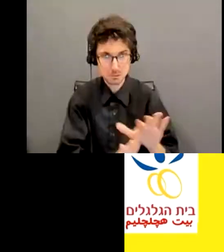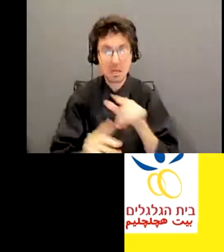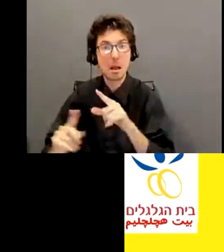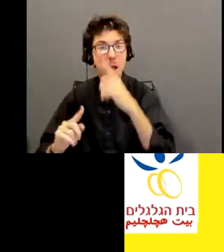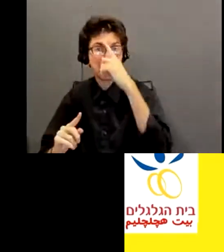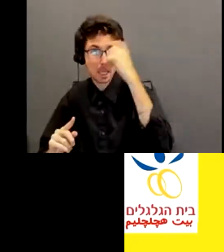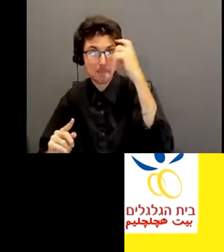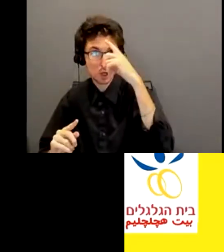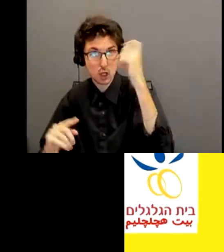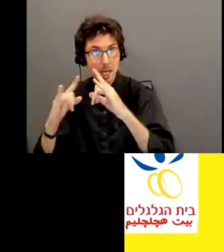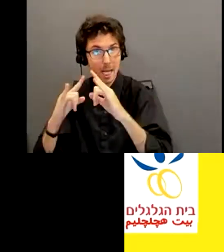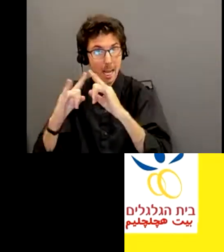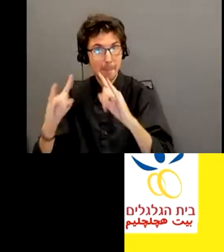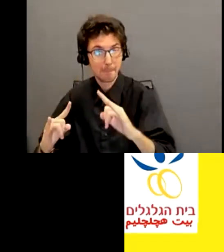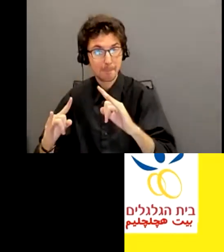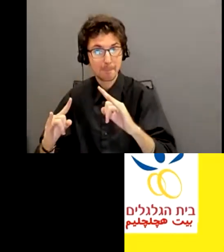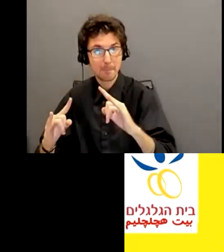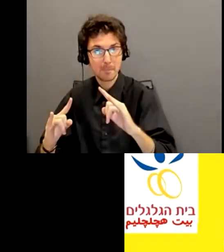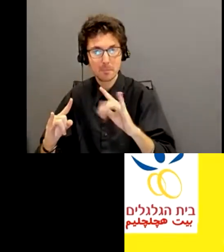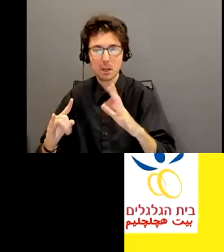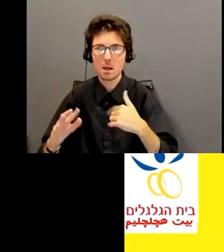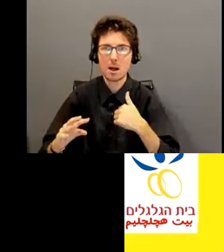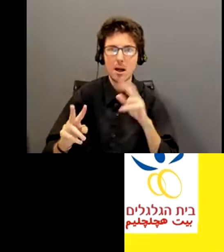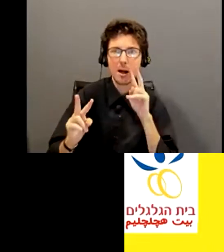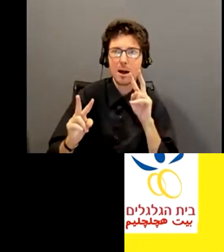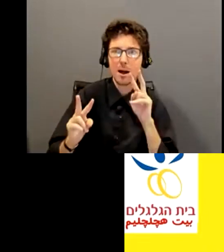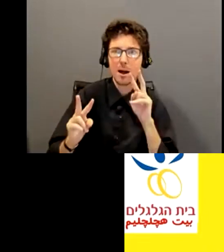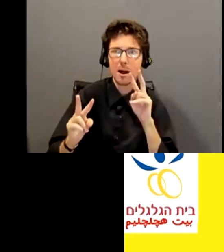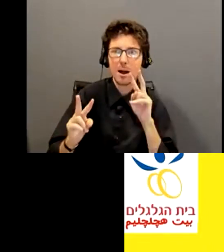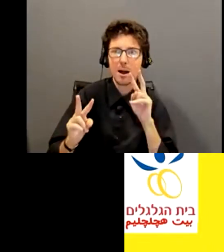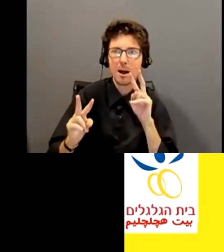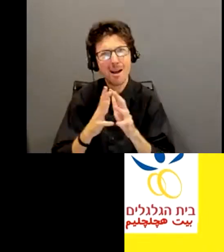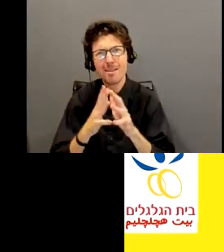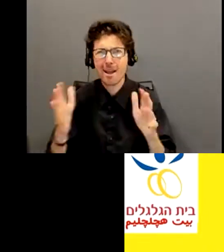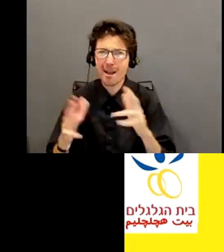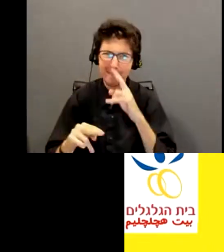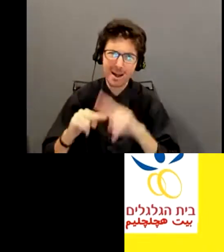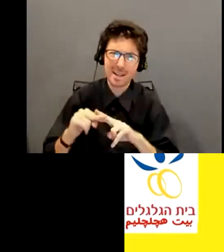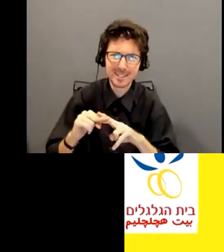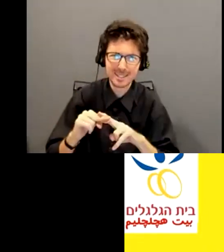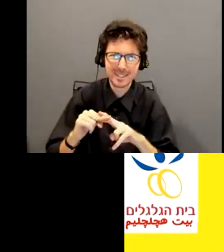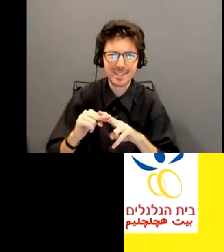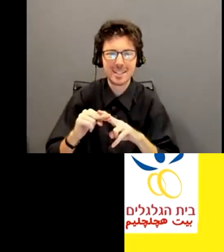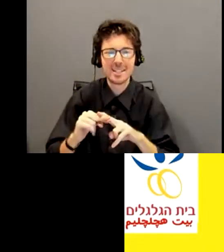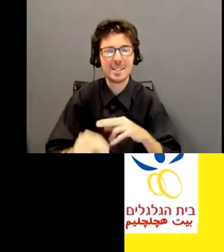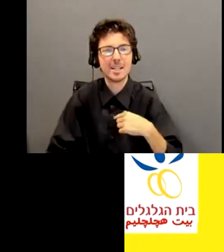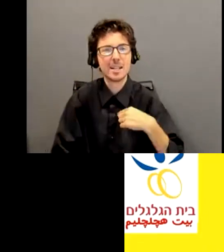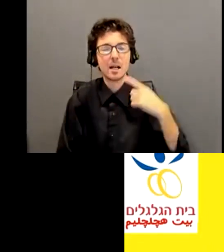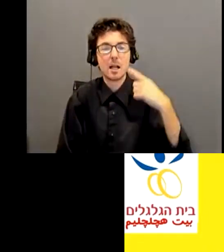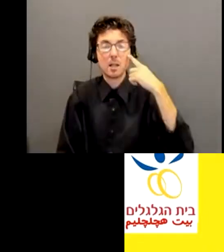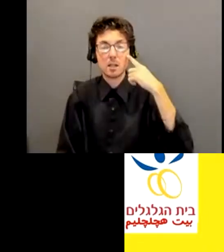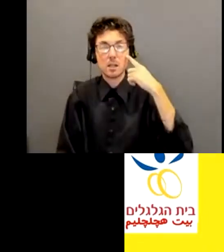I also really anticipate for because, again, it's a lot of fun. And I think...